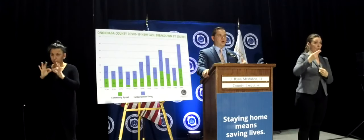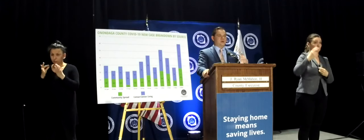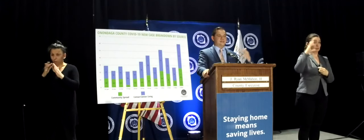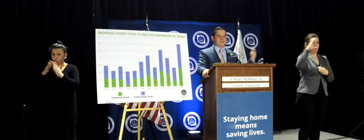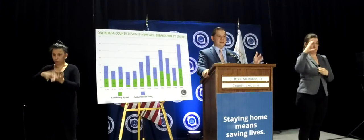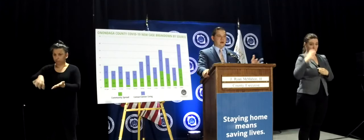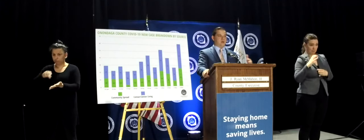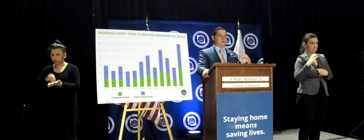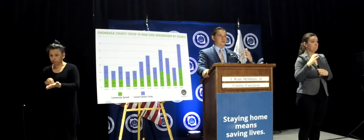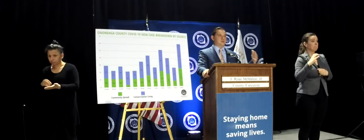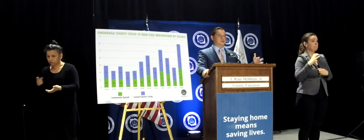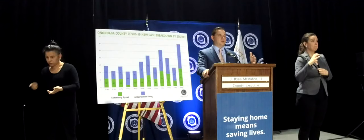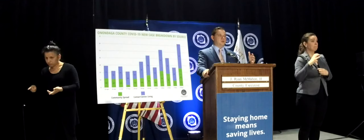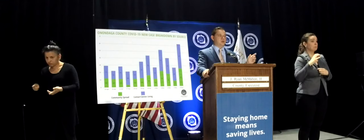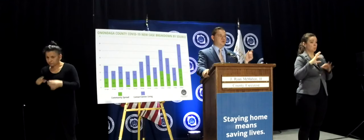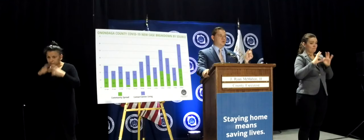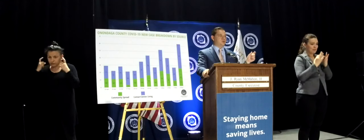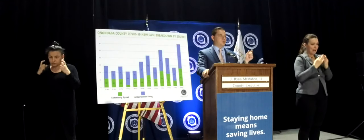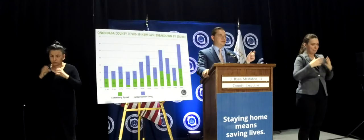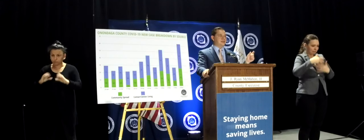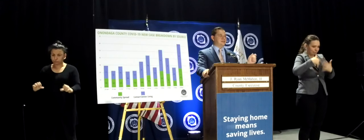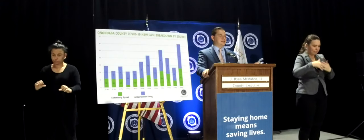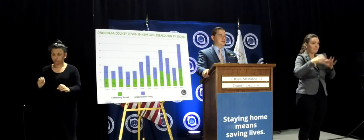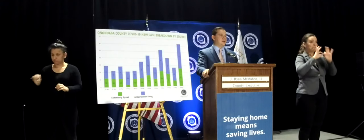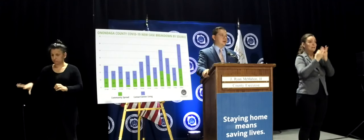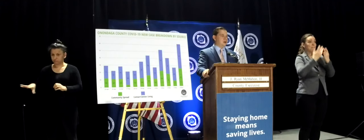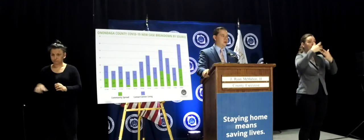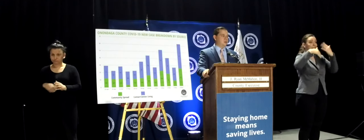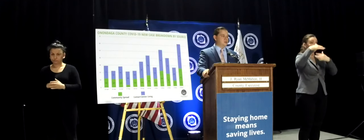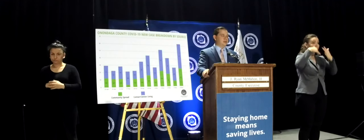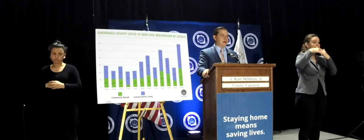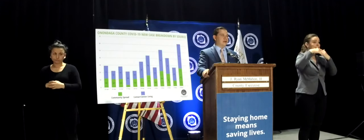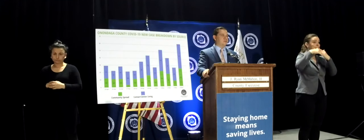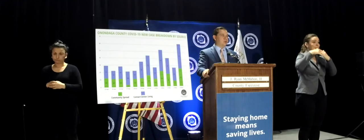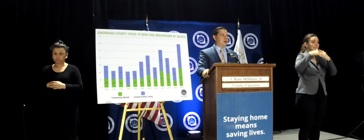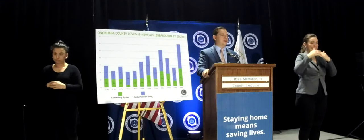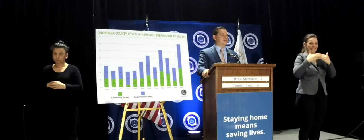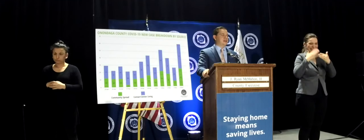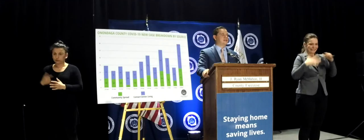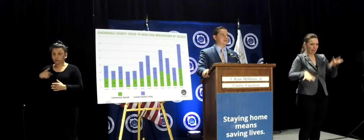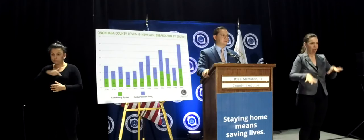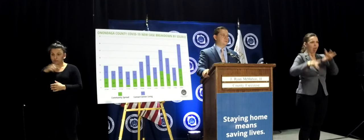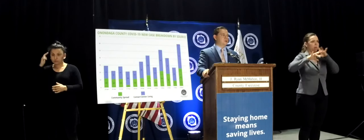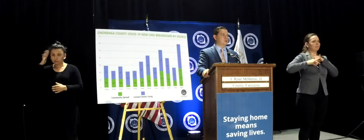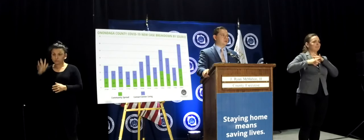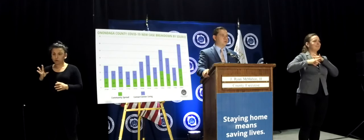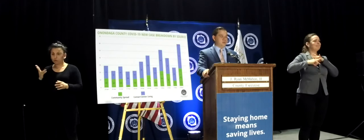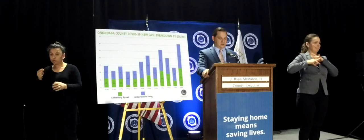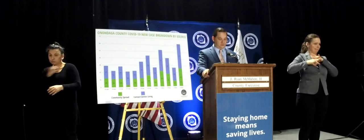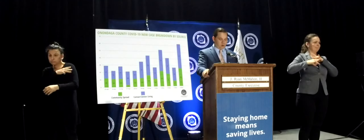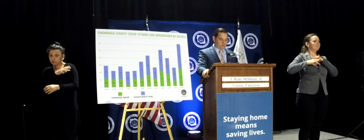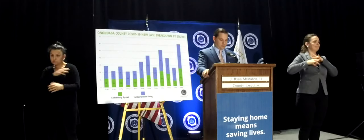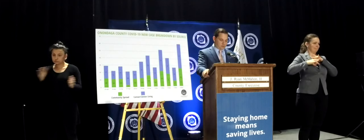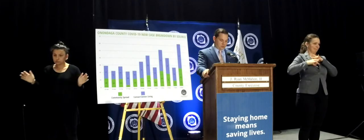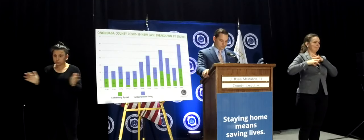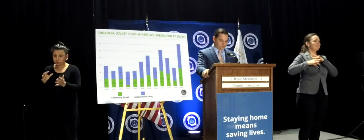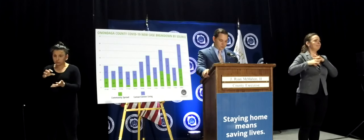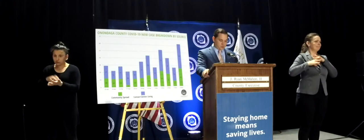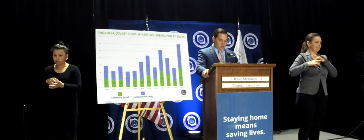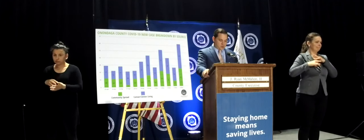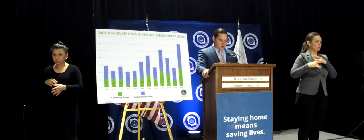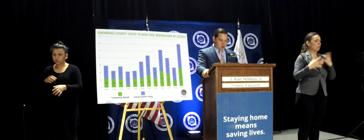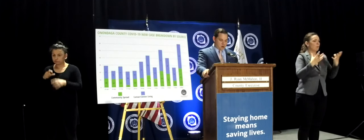We're going to get out and make sure these communities where there's more density, there's a lot of proactive testing so that we get in front of everything.